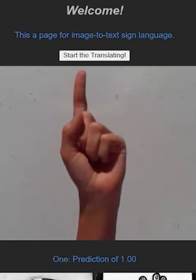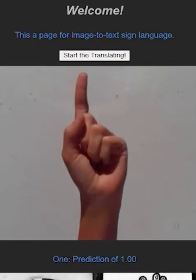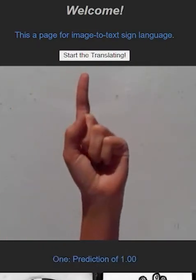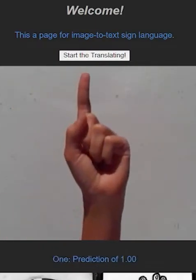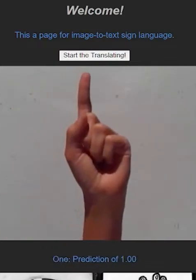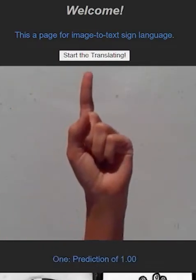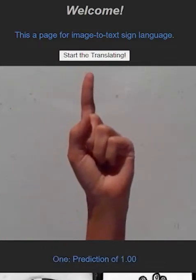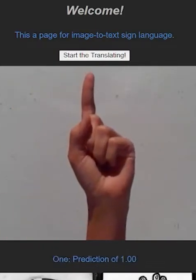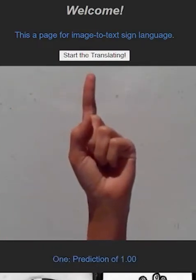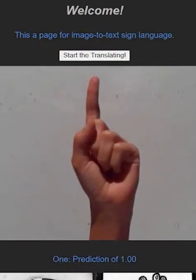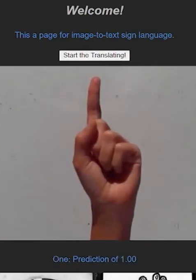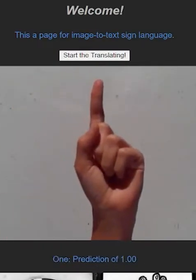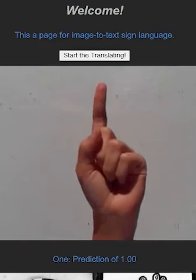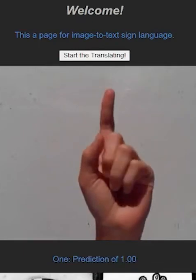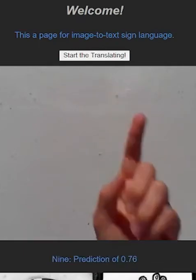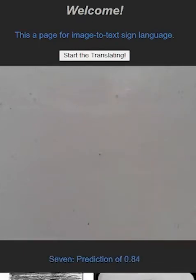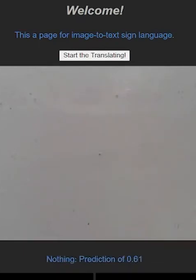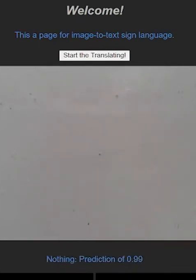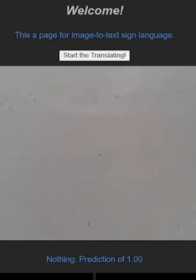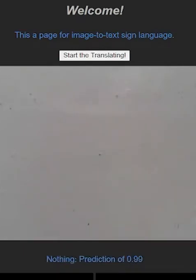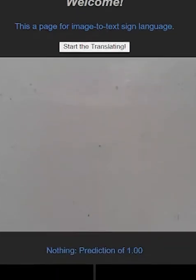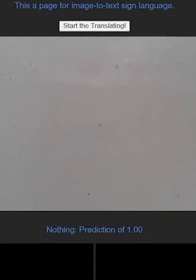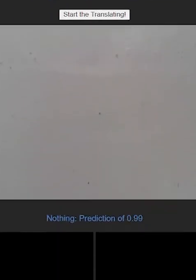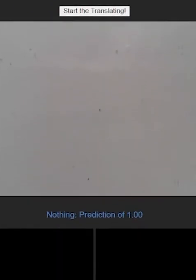4 images that were